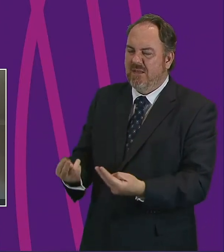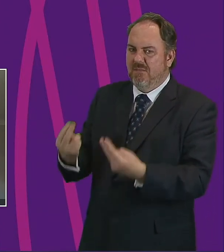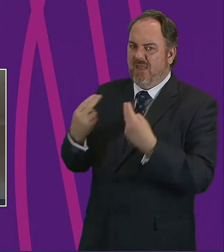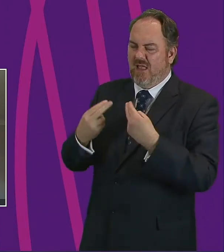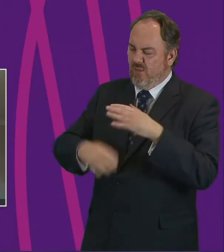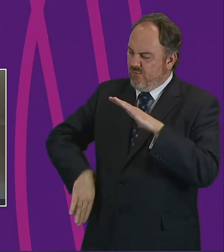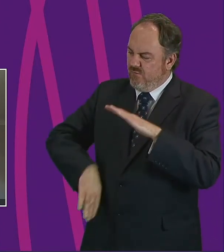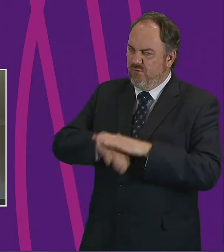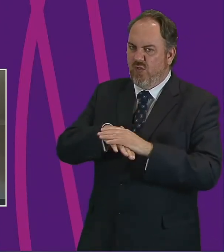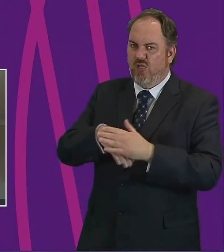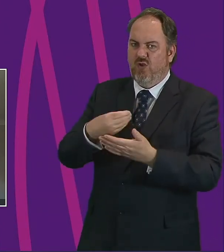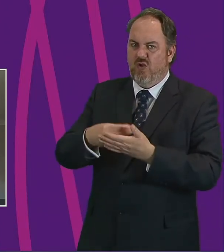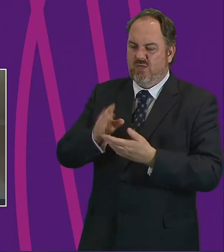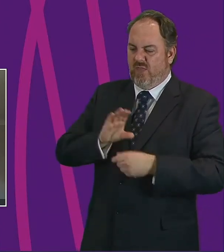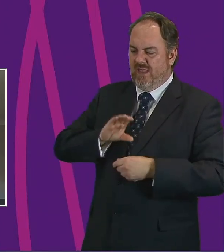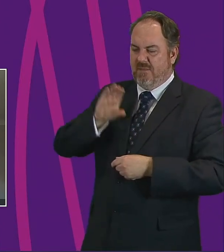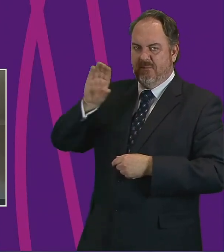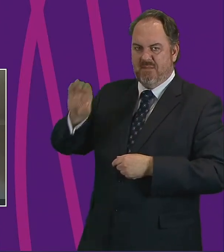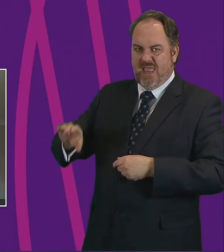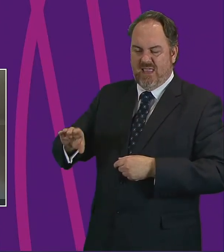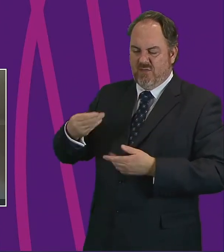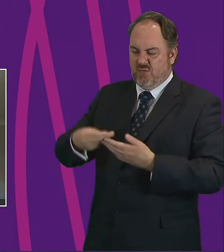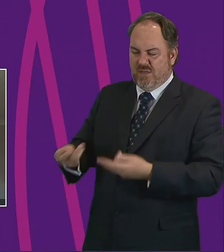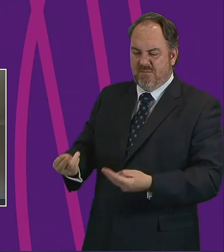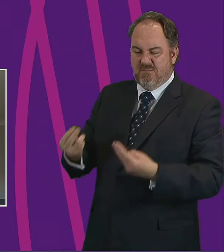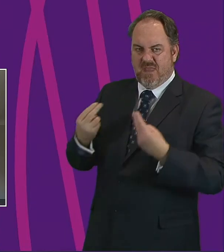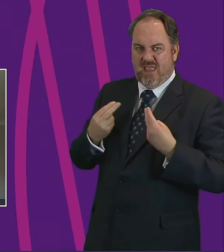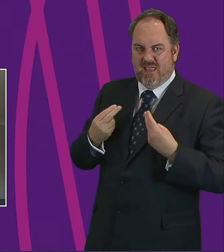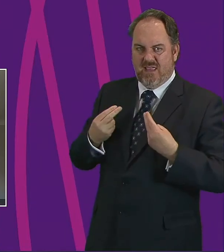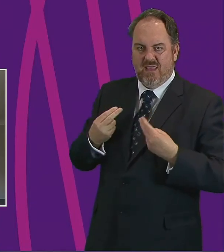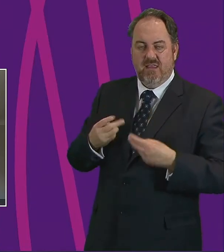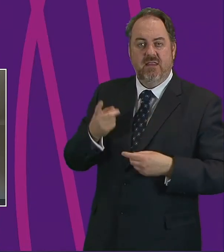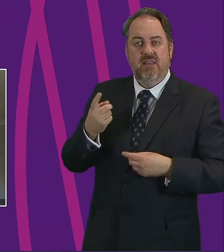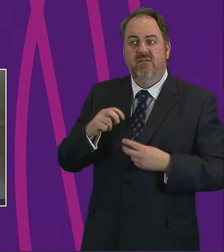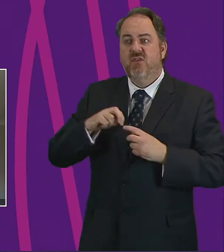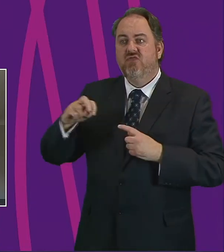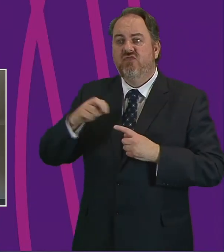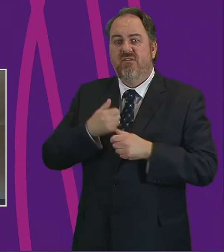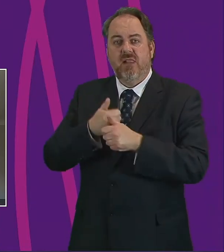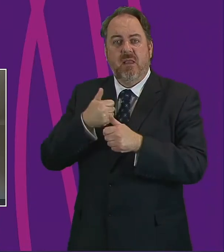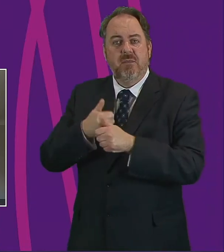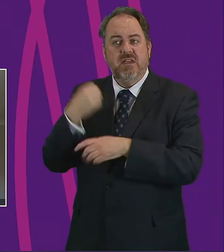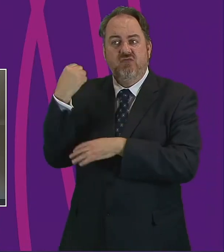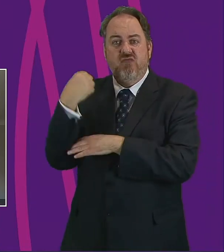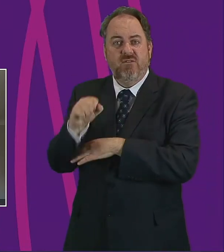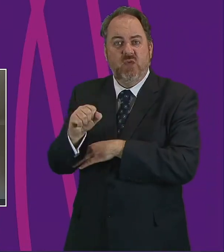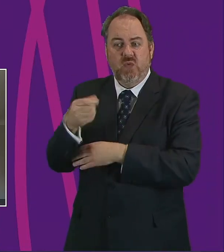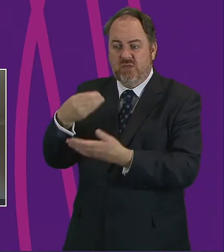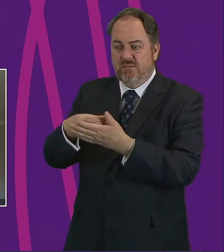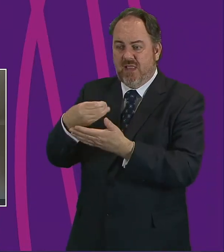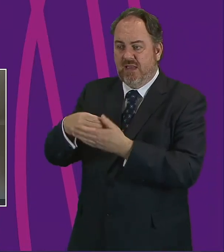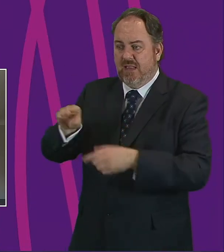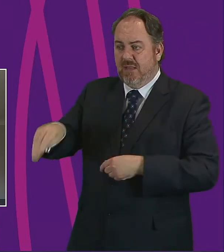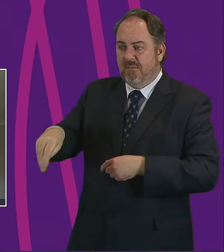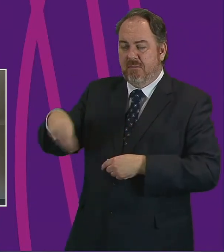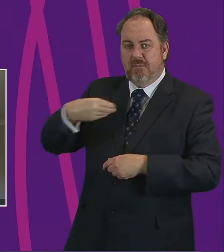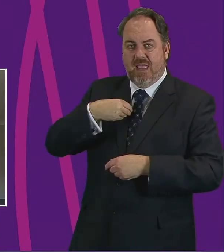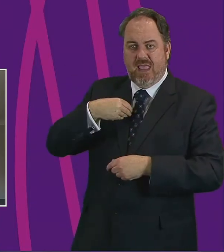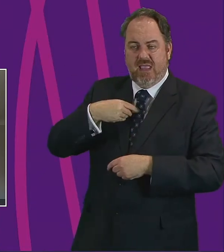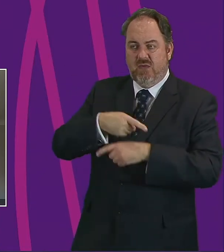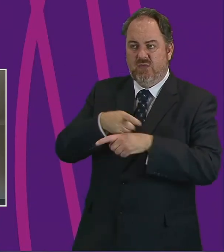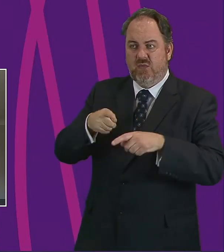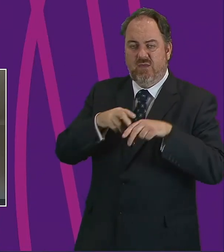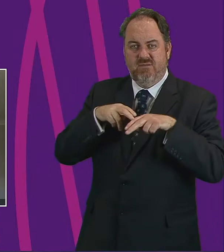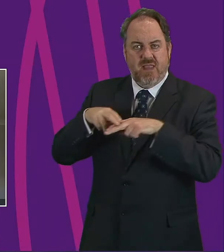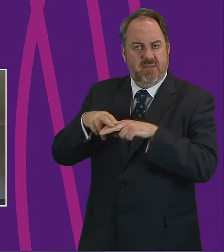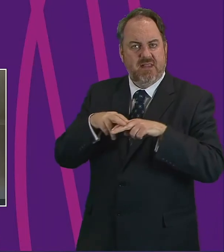of what they have paid? And can I also ask that if any travel companies refuse to cooperate, that the Scottish Government and COSLA circulate a list of those